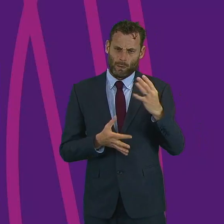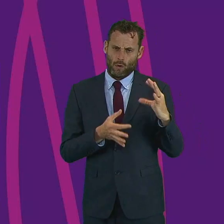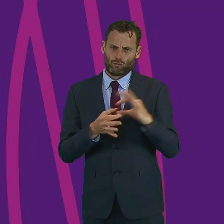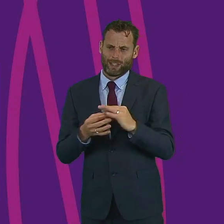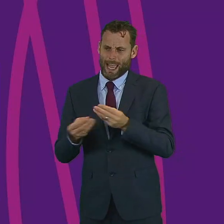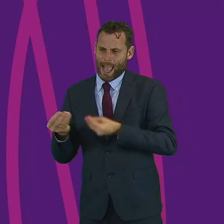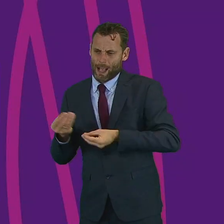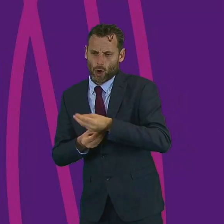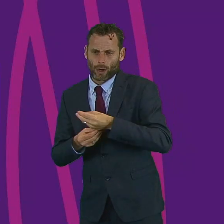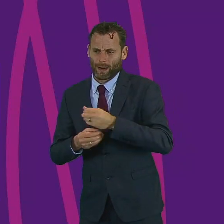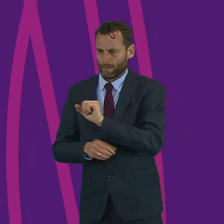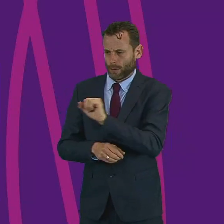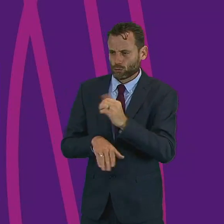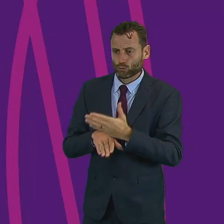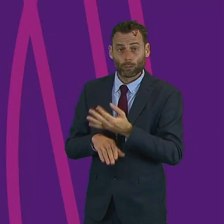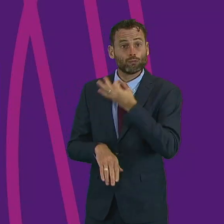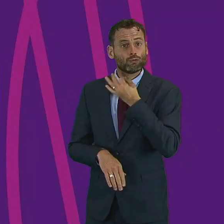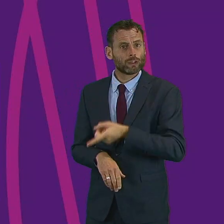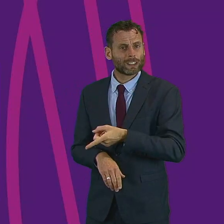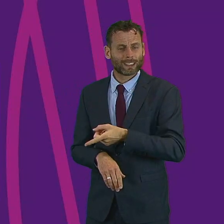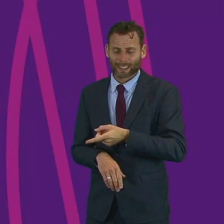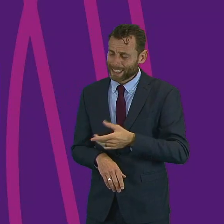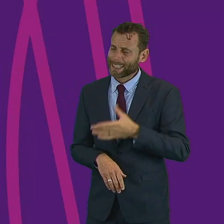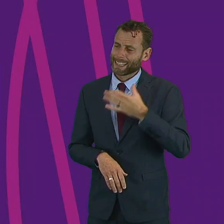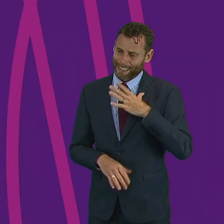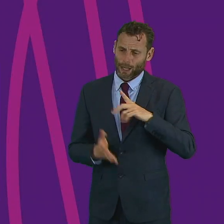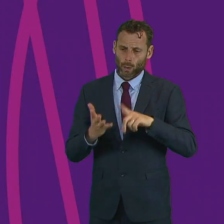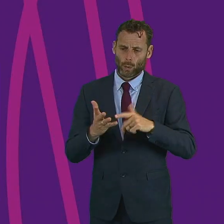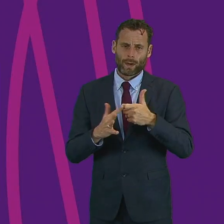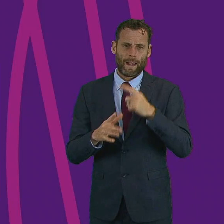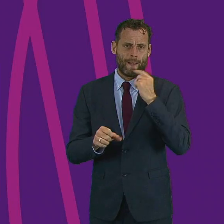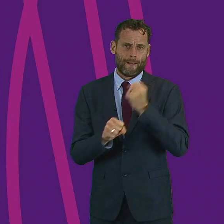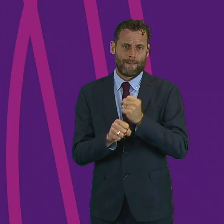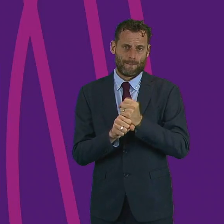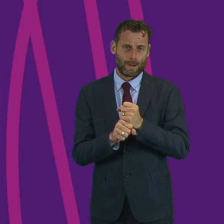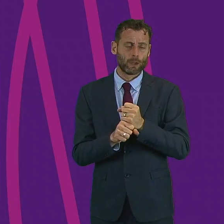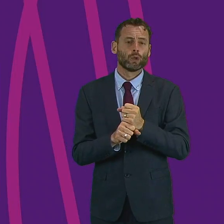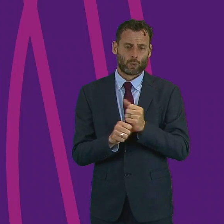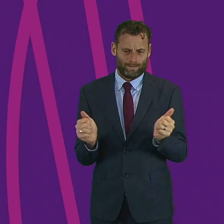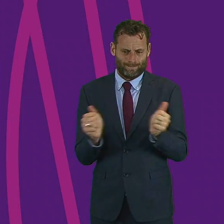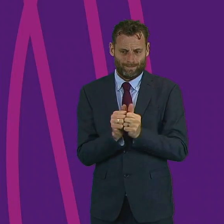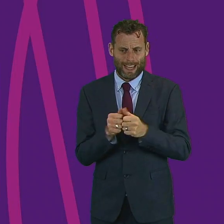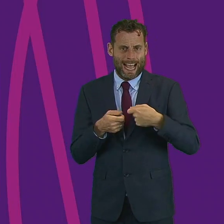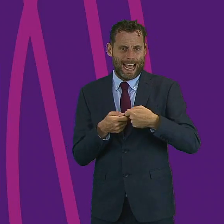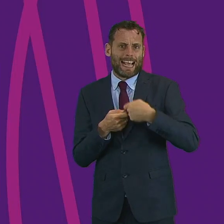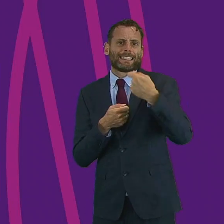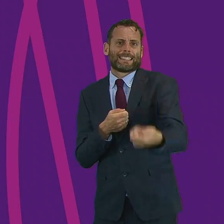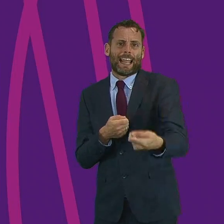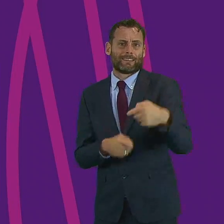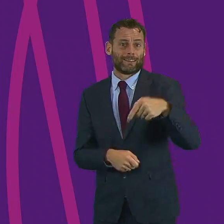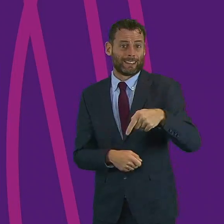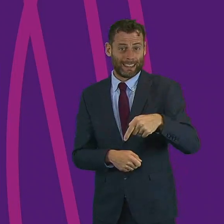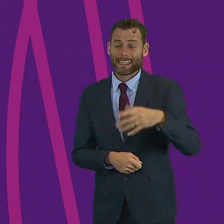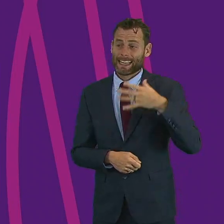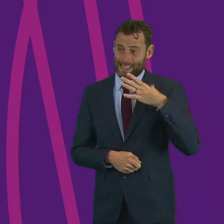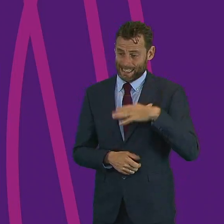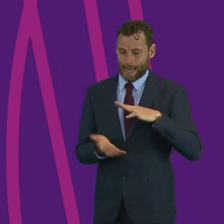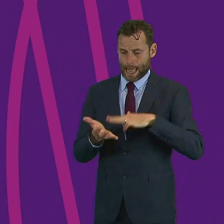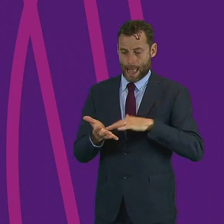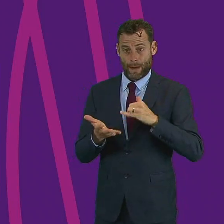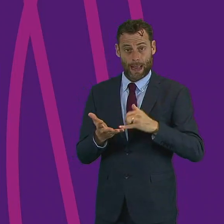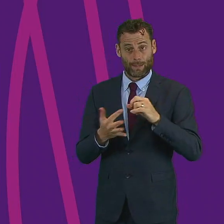development of our practice. Given the priority the First Minister says she places on expanding childcare, why does our government not appear